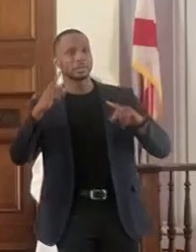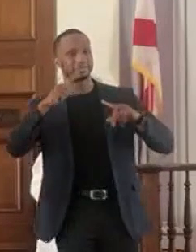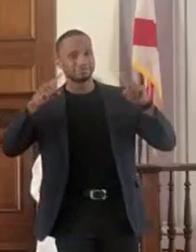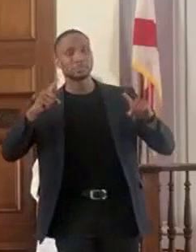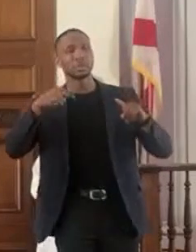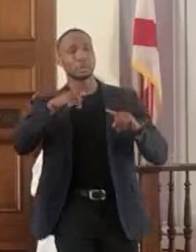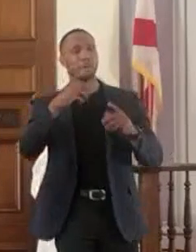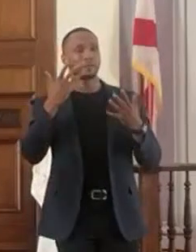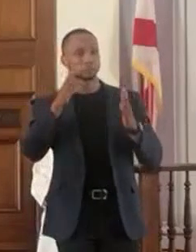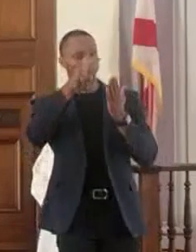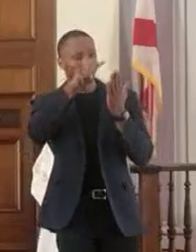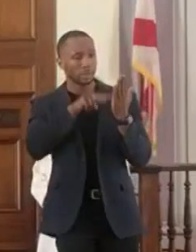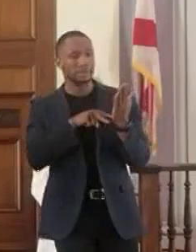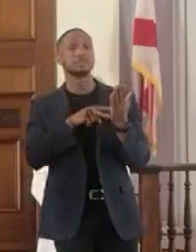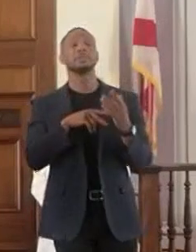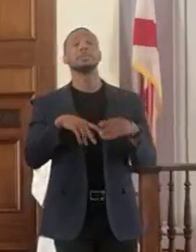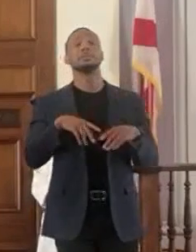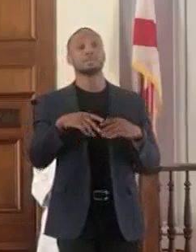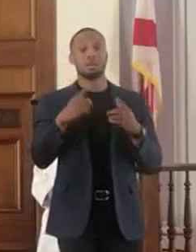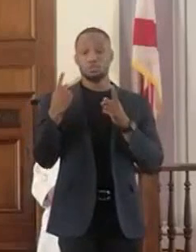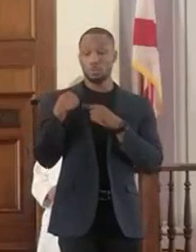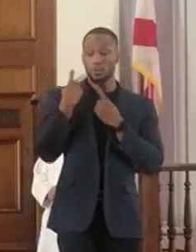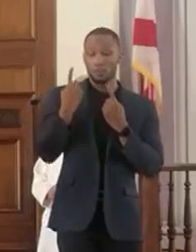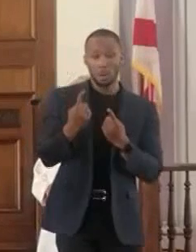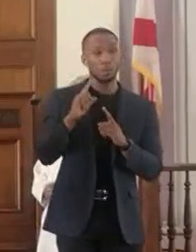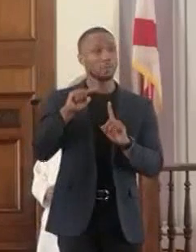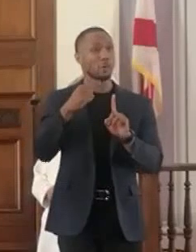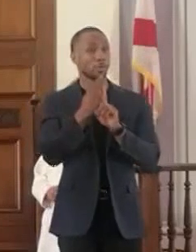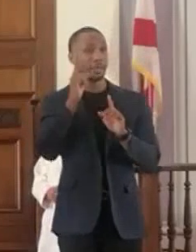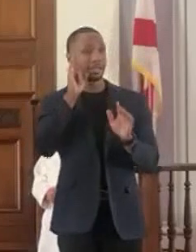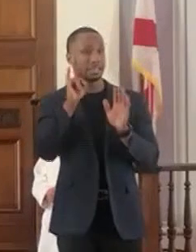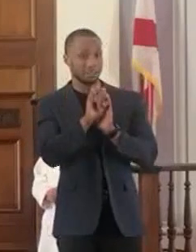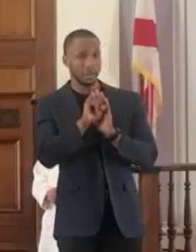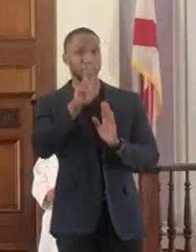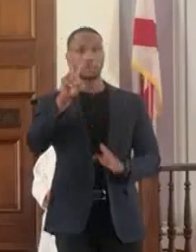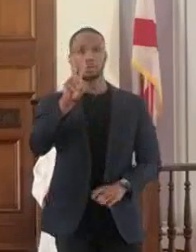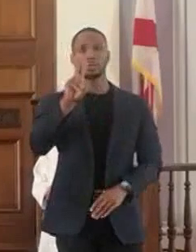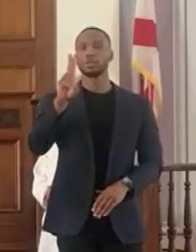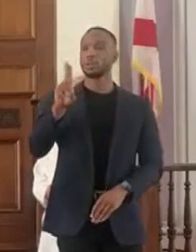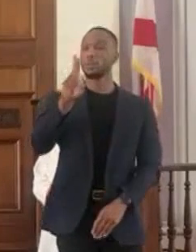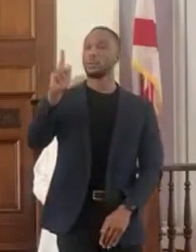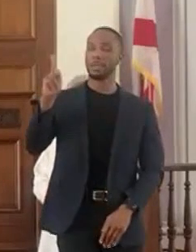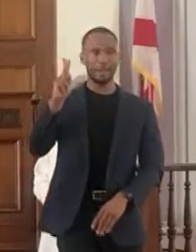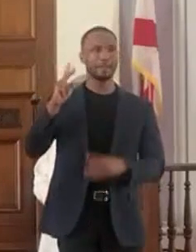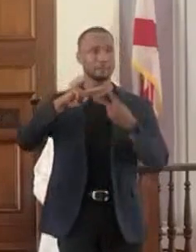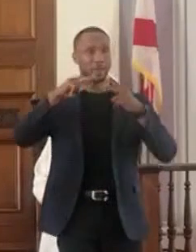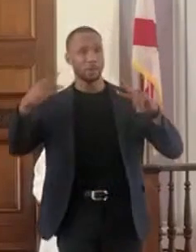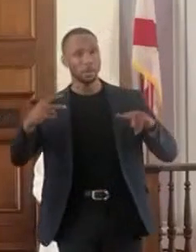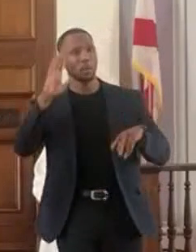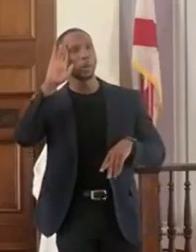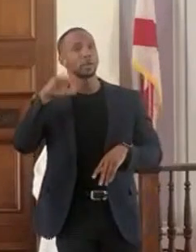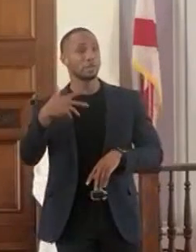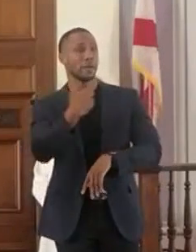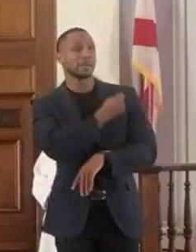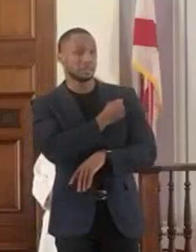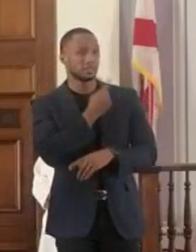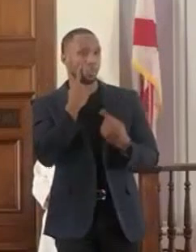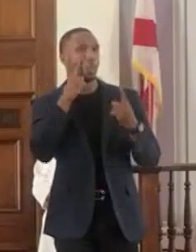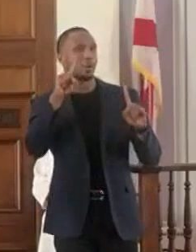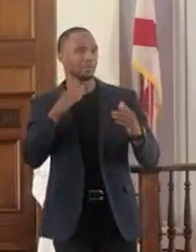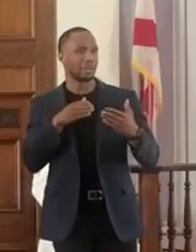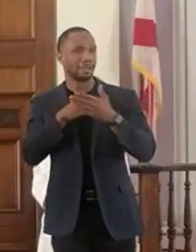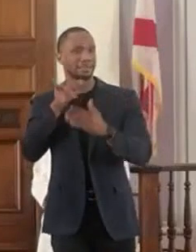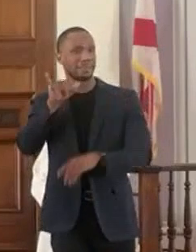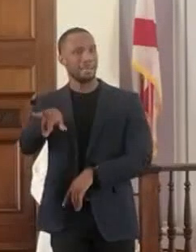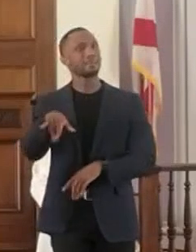about. To this point so far, we've only identified the UK variant. We know that the vaccine is effective for that variant,